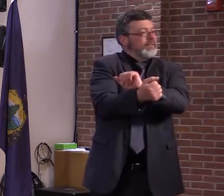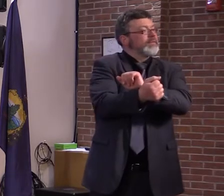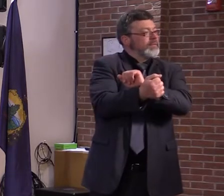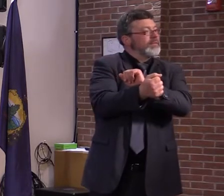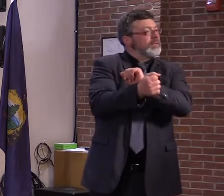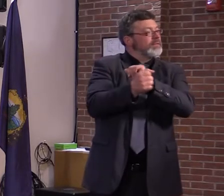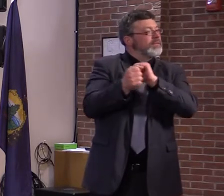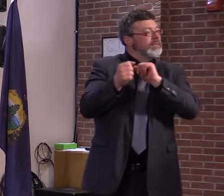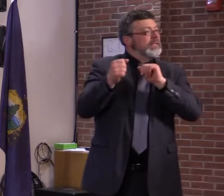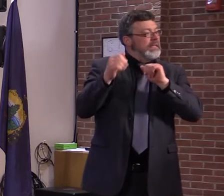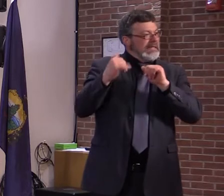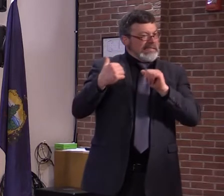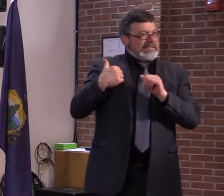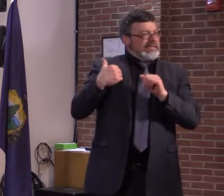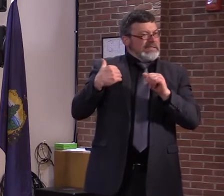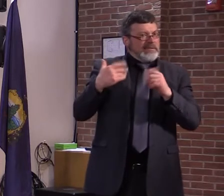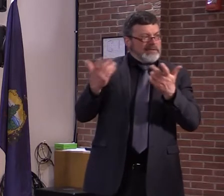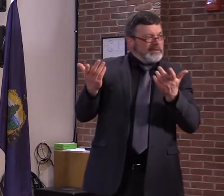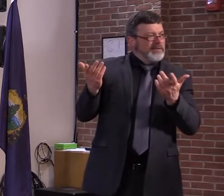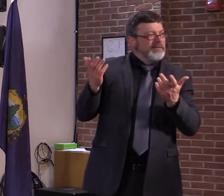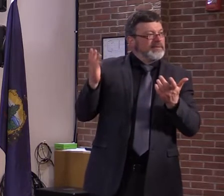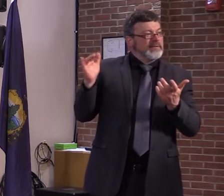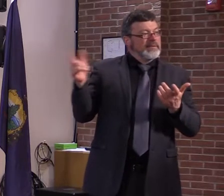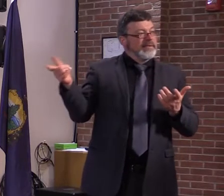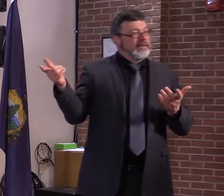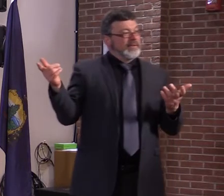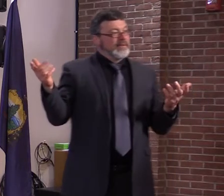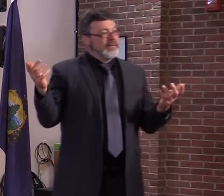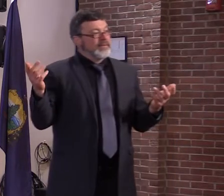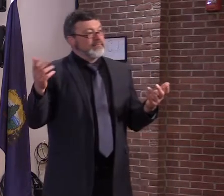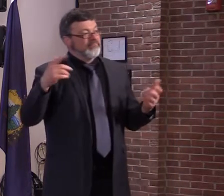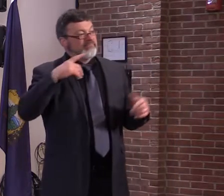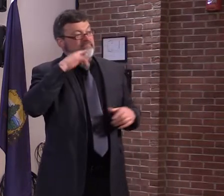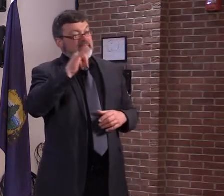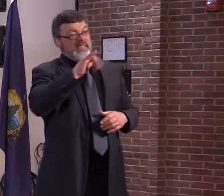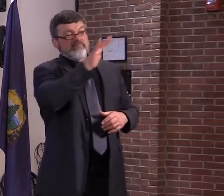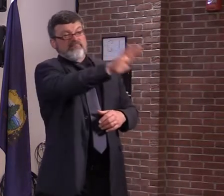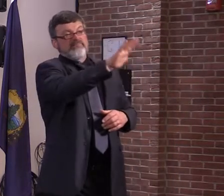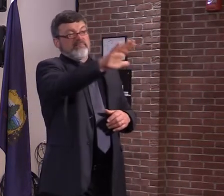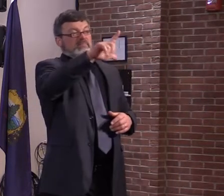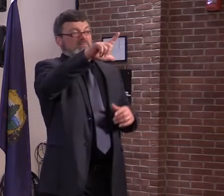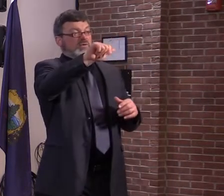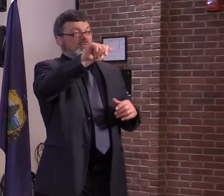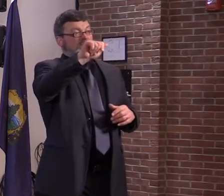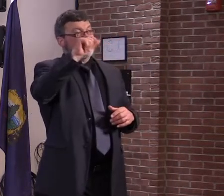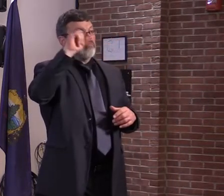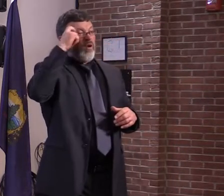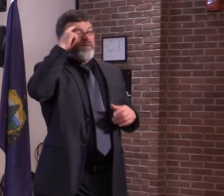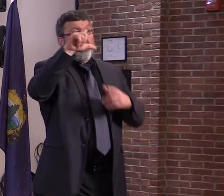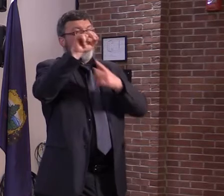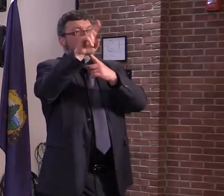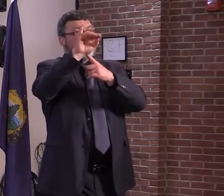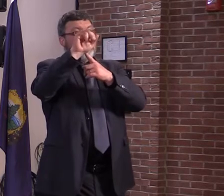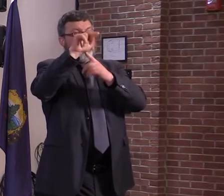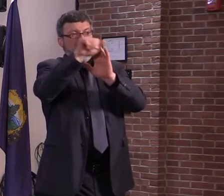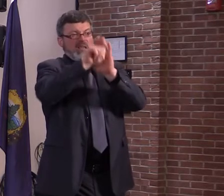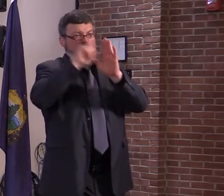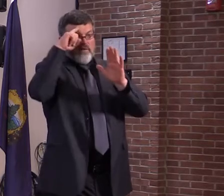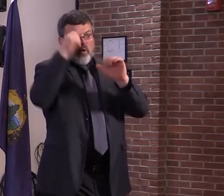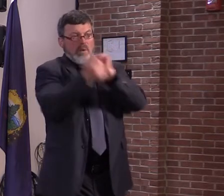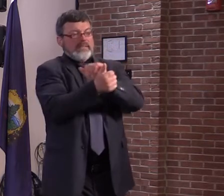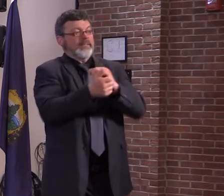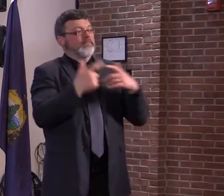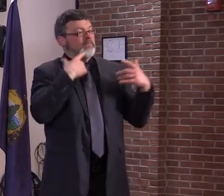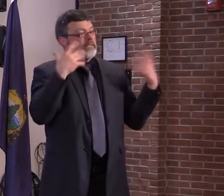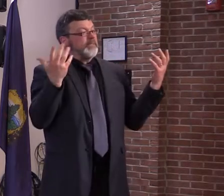both lieutenant governors and governors have had their share of issues. So it's unfortunate. I don't know the circumstances, and